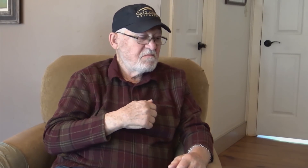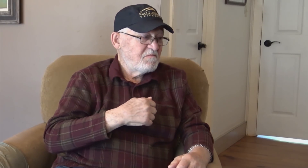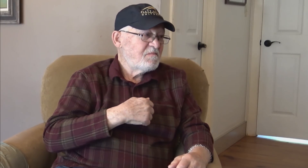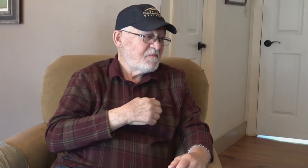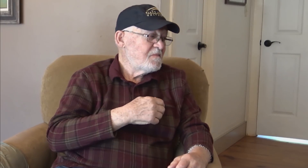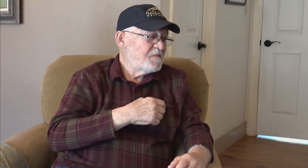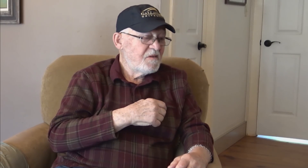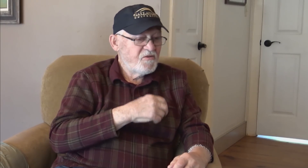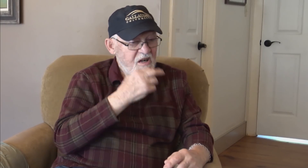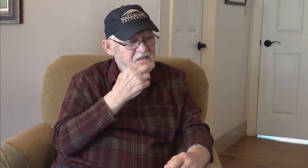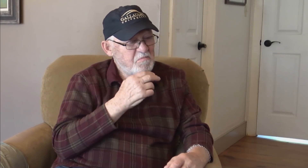had a point.